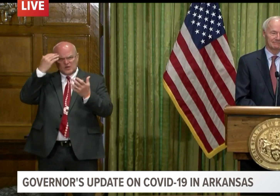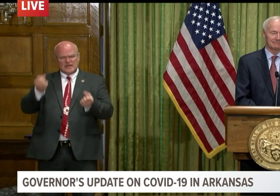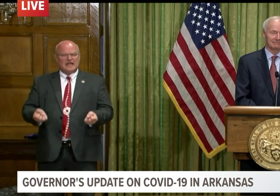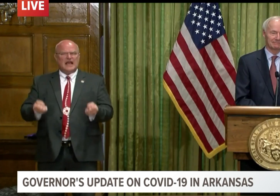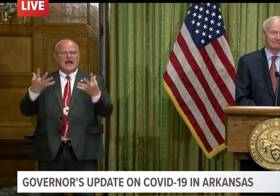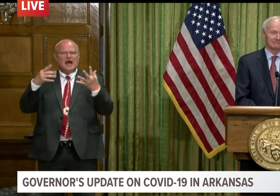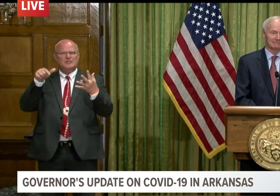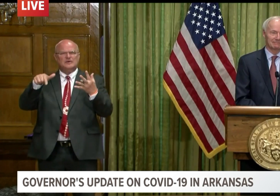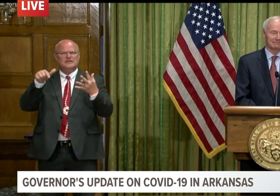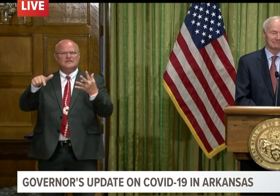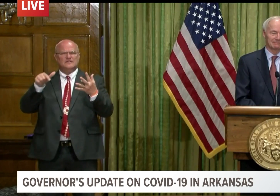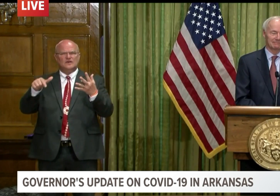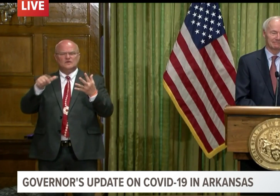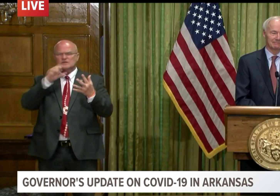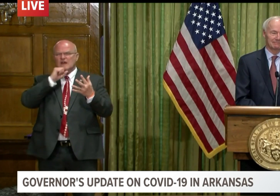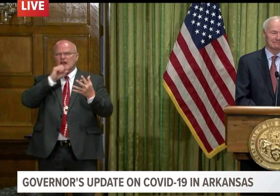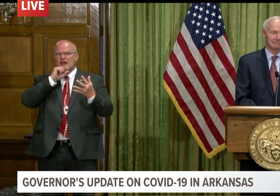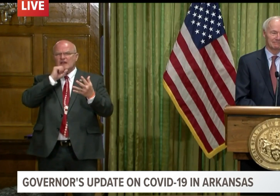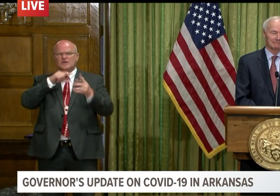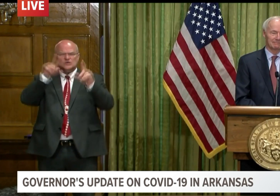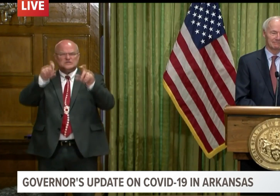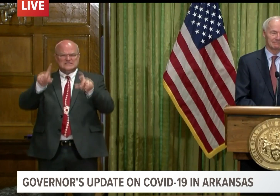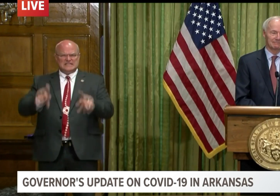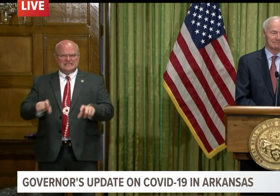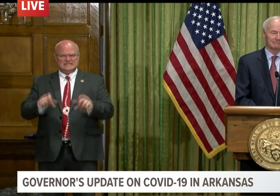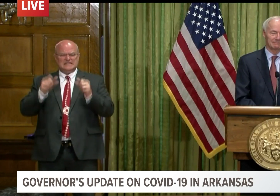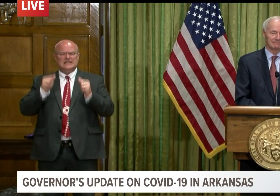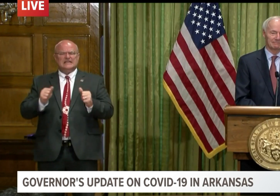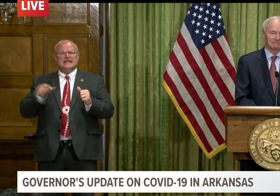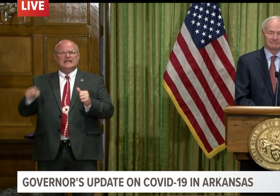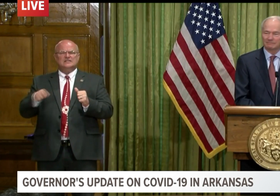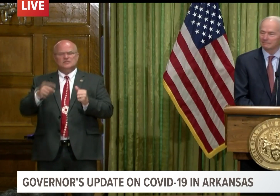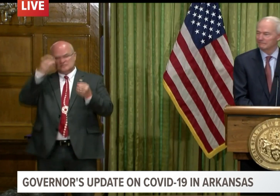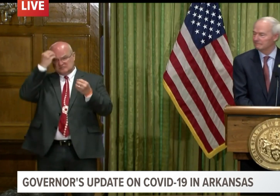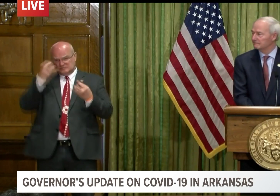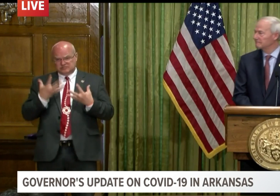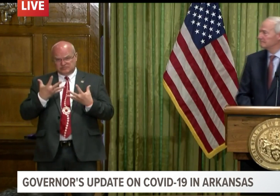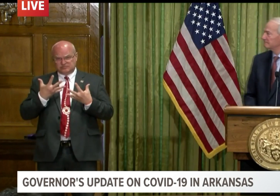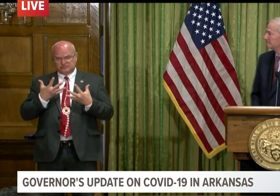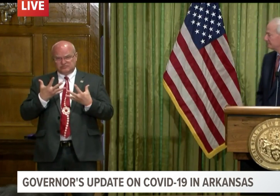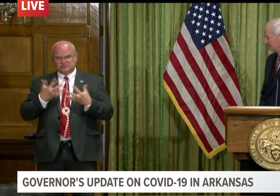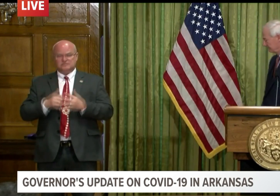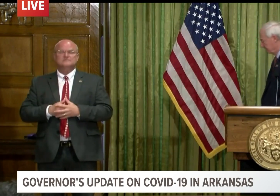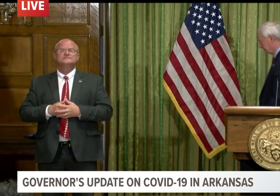how many of those age ranges were tested. Can you shed any light there?